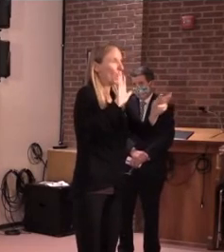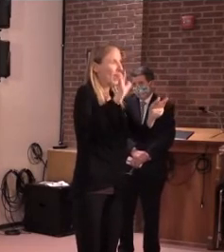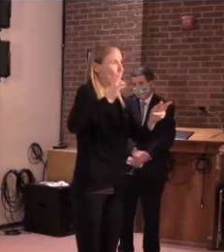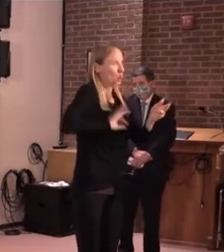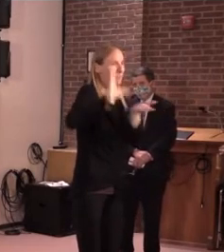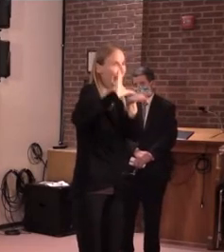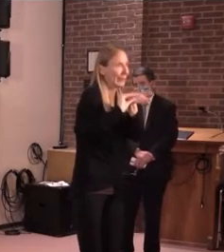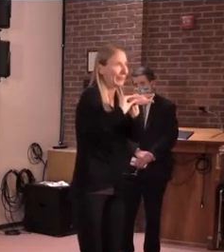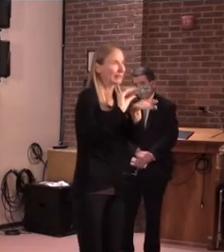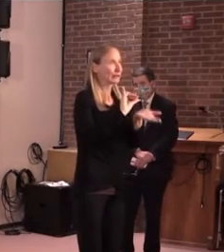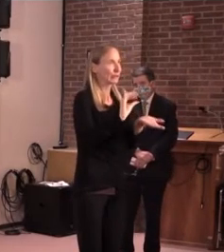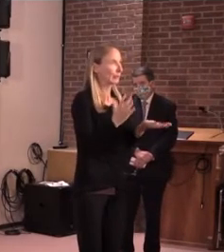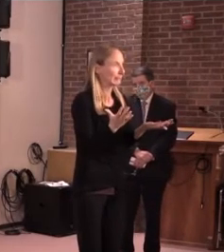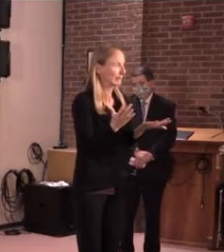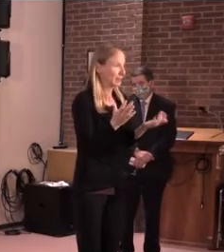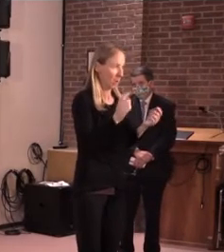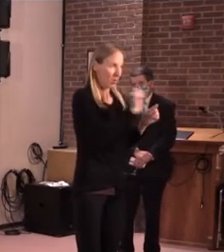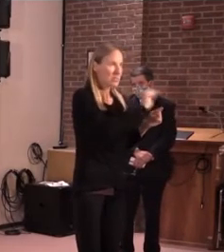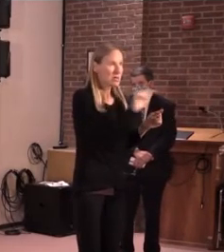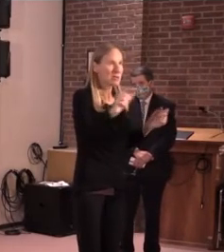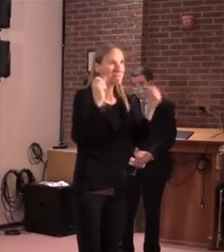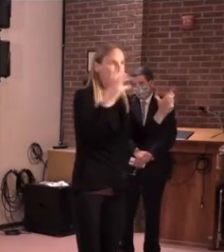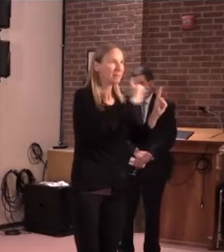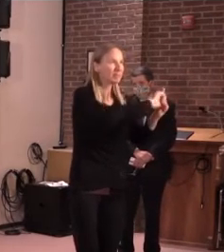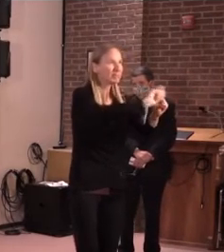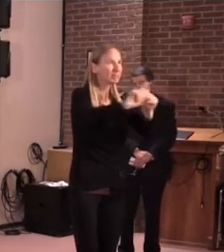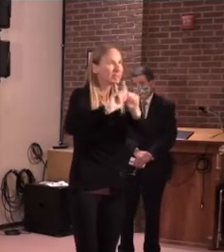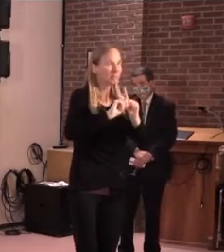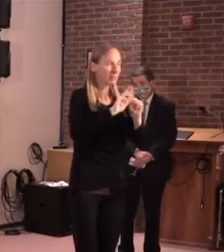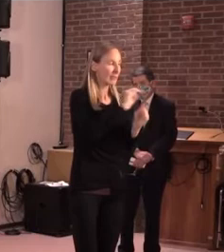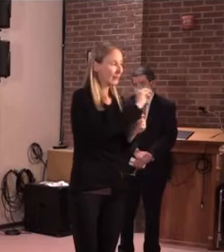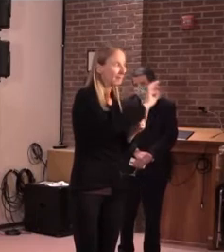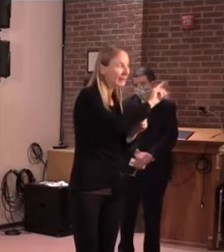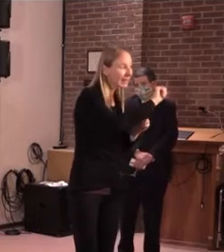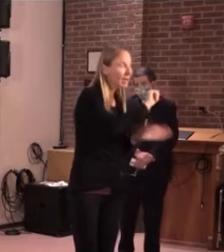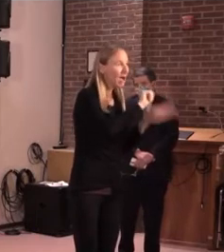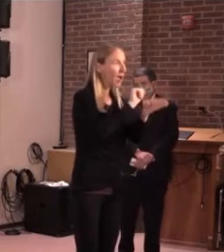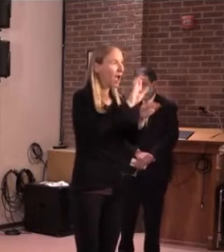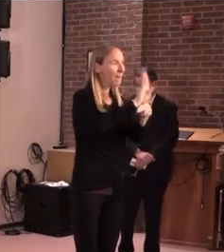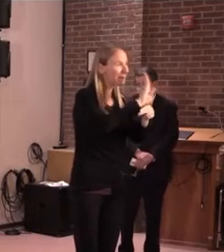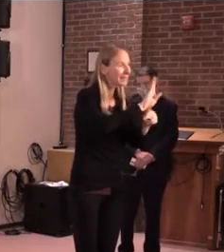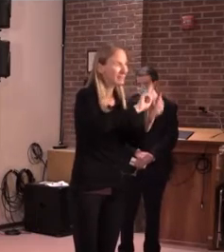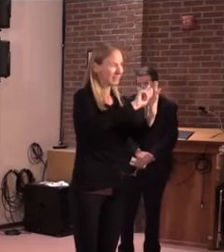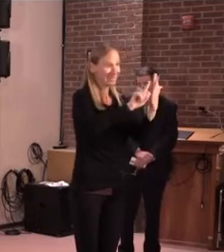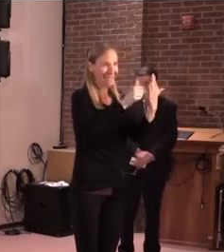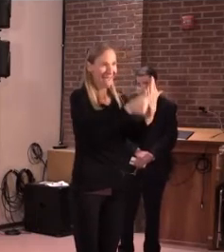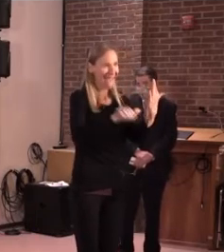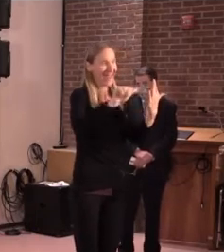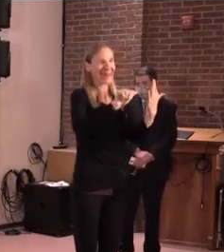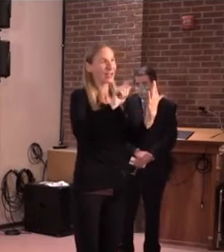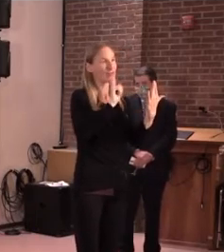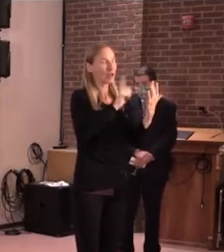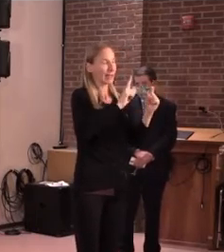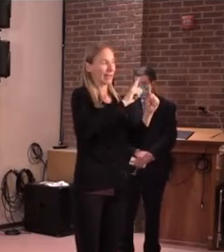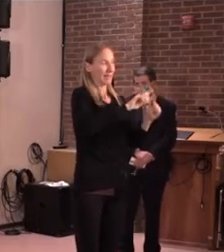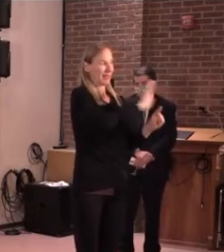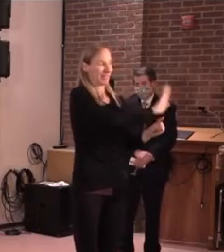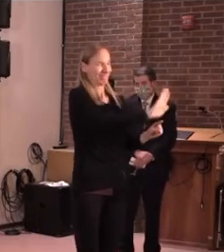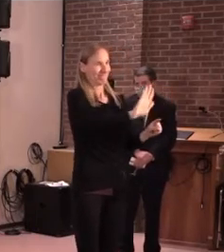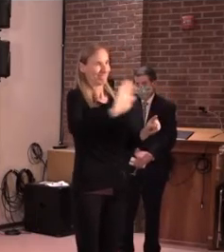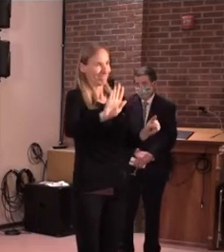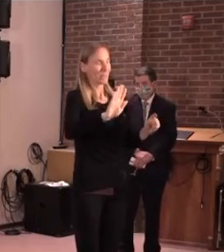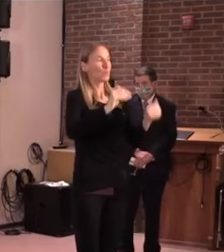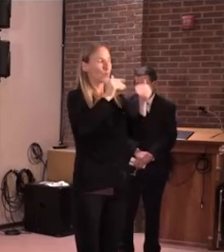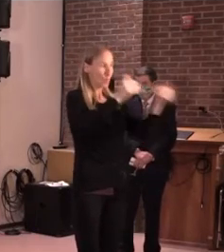So how a media, you know, media outlet or any business would be helped would simply by applying for the